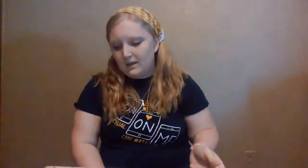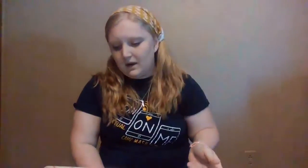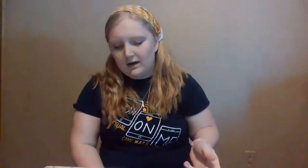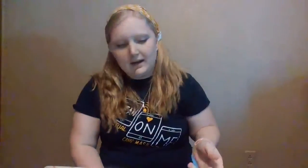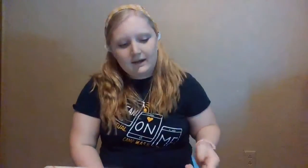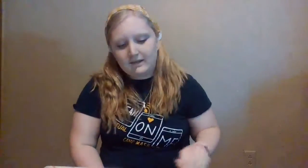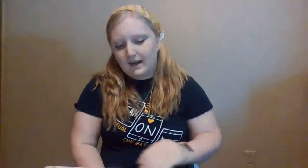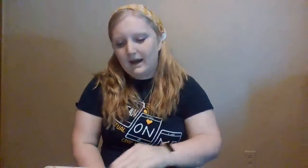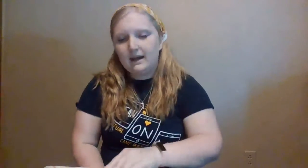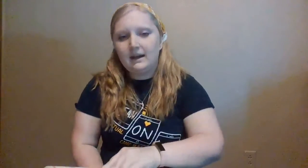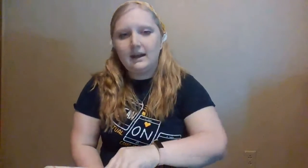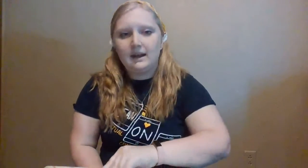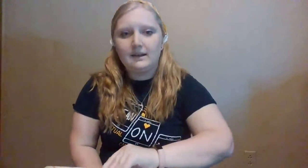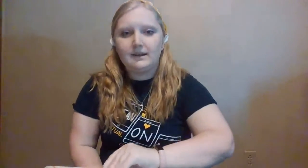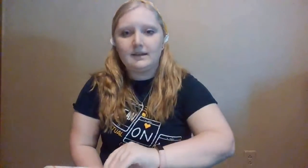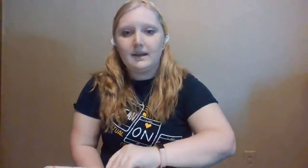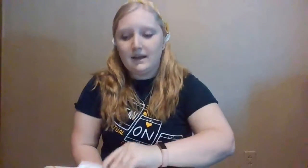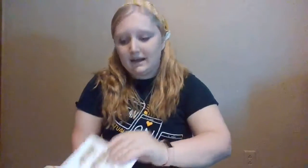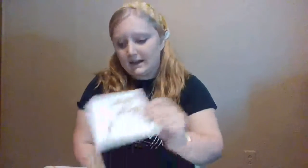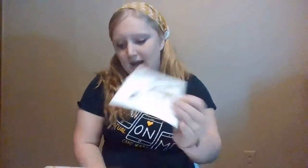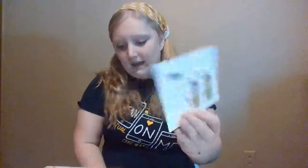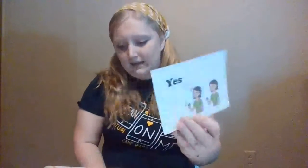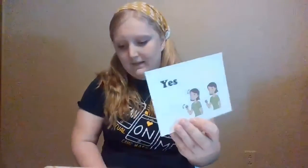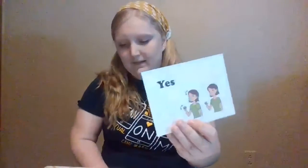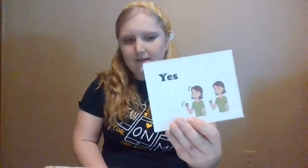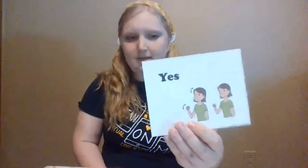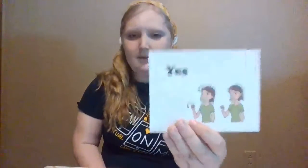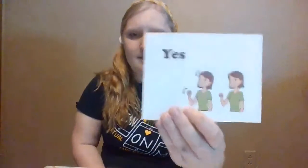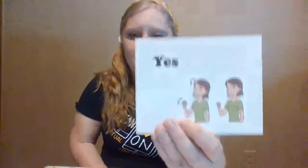Then our next sign is yes.